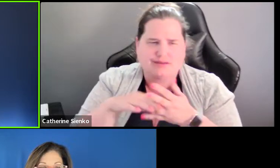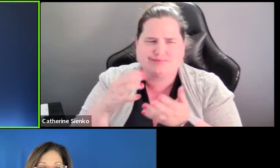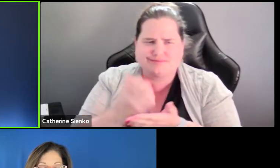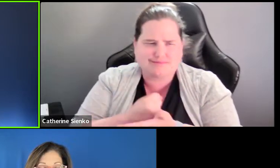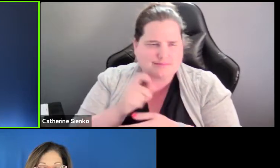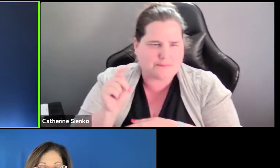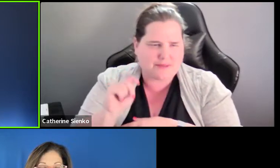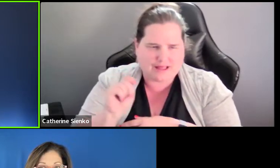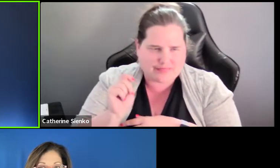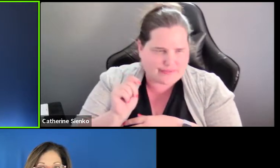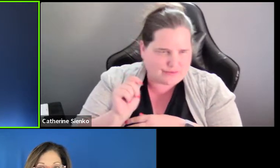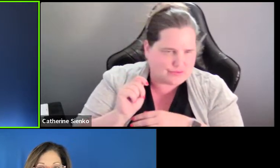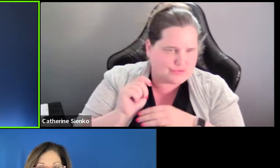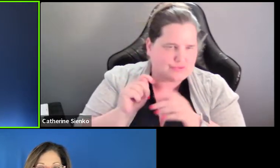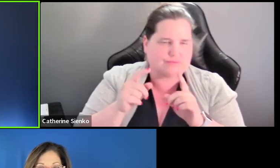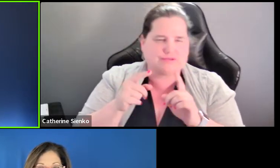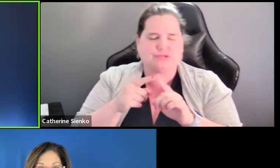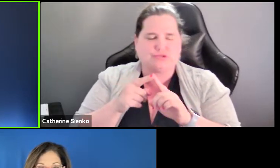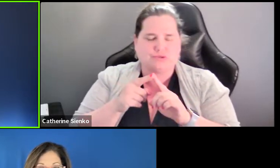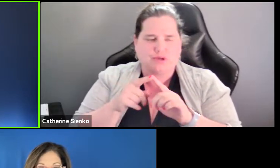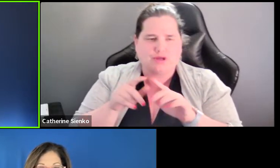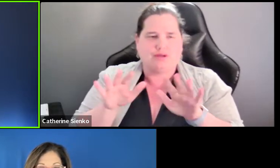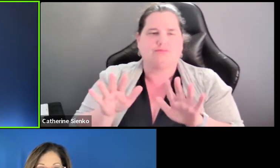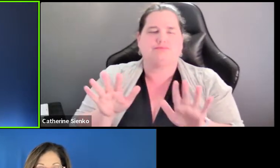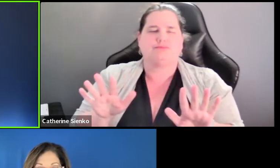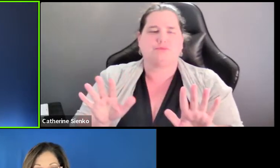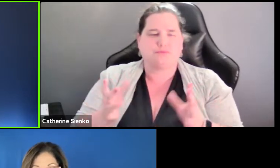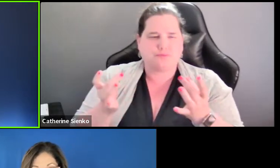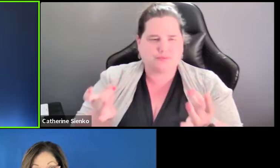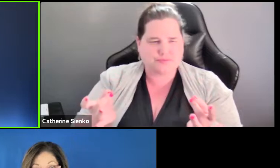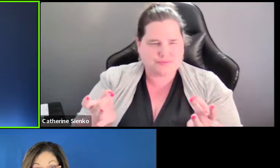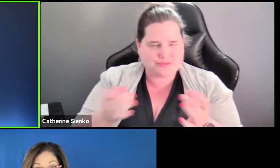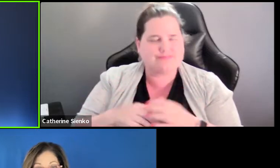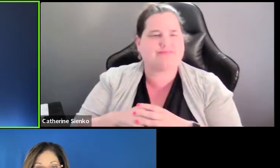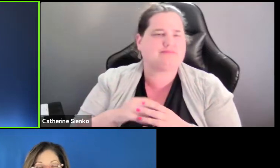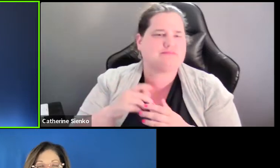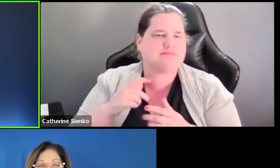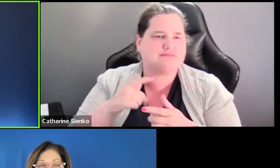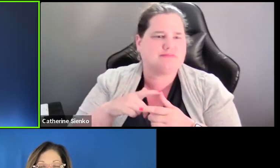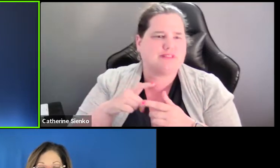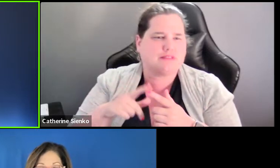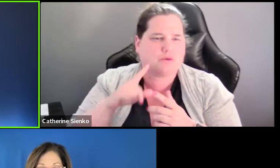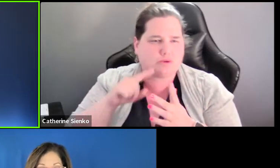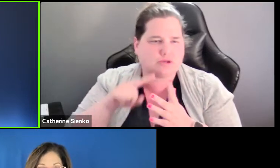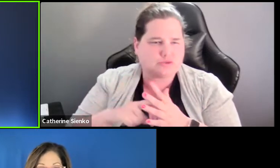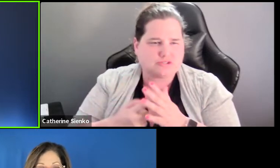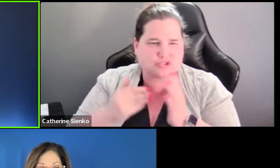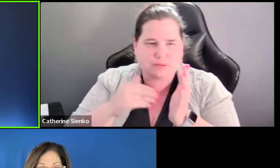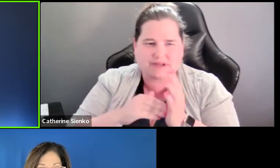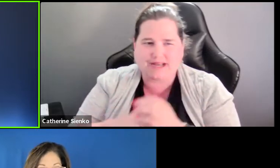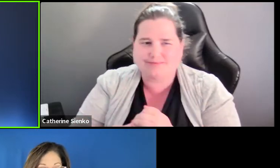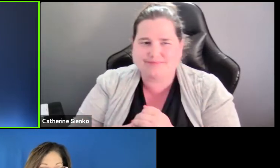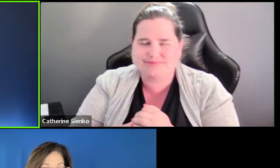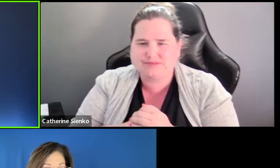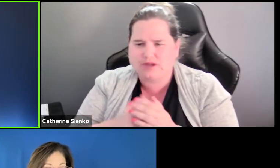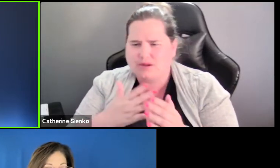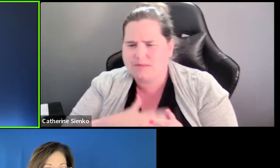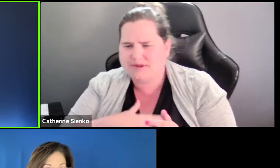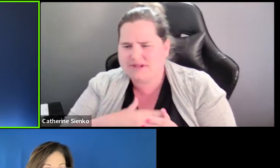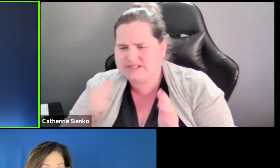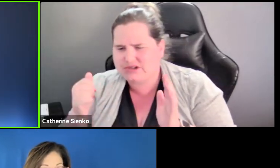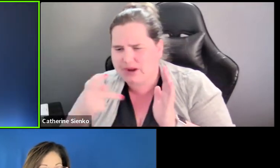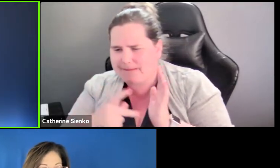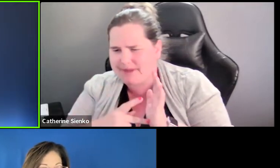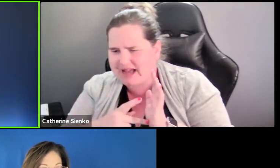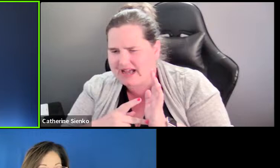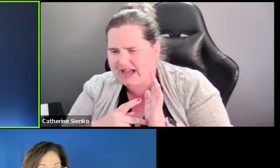going to go ahead and give everyone a 5-minute break to use the restroom, collect yourselves, and then we will